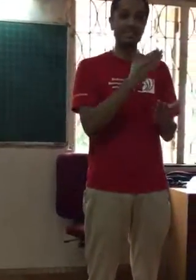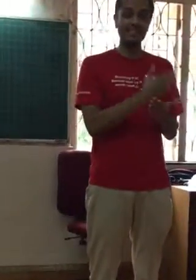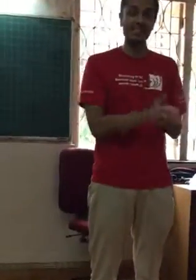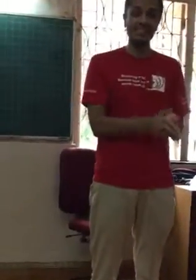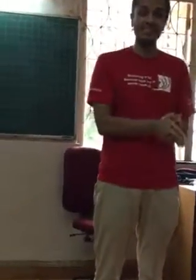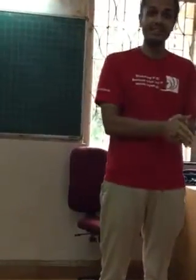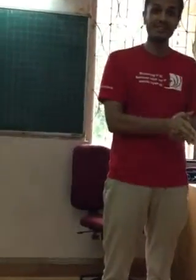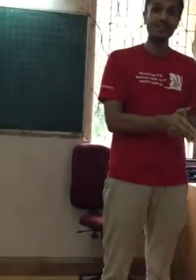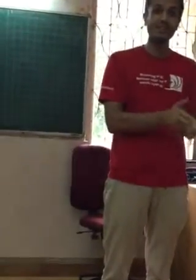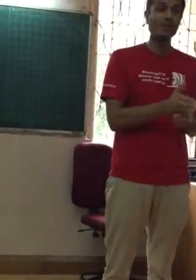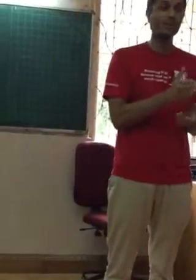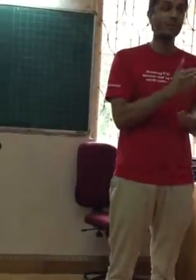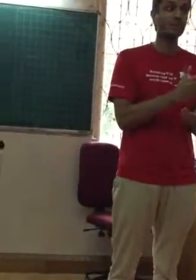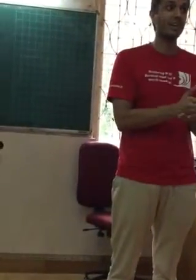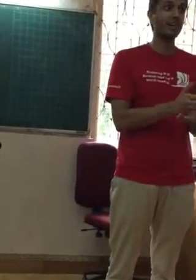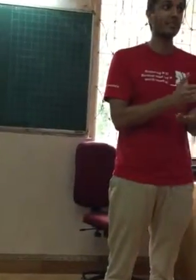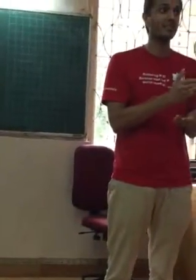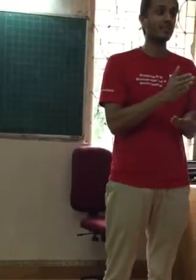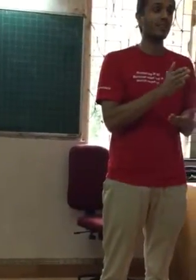since last Saturday, we have now